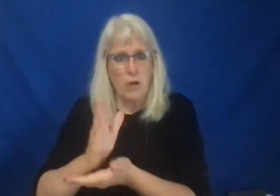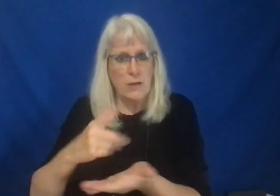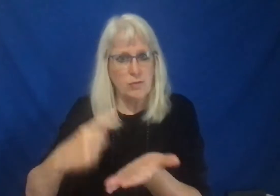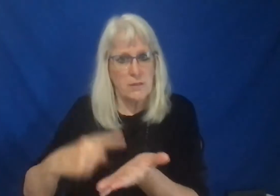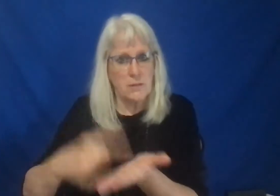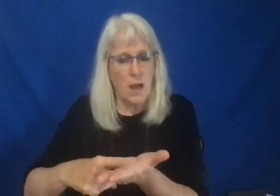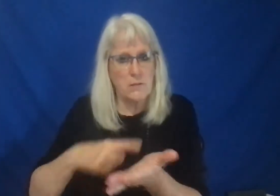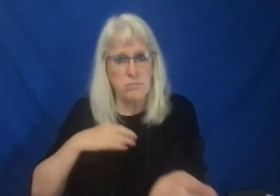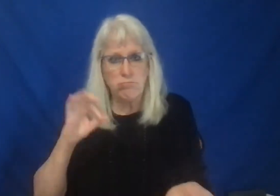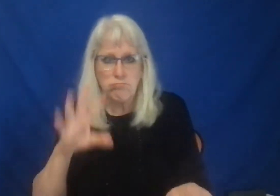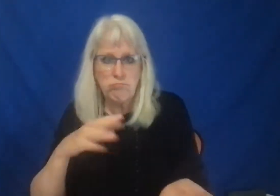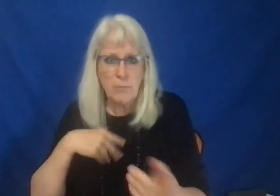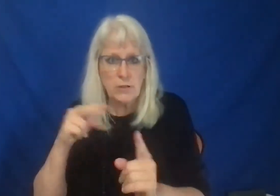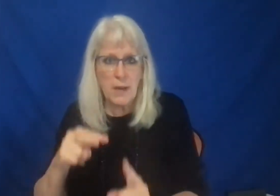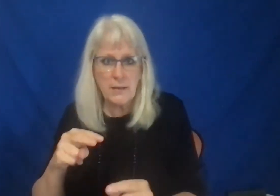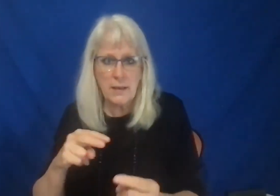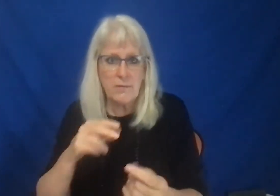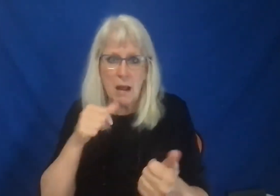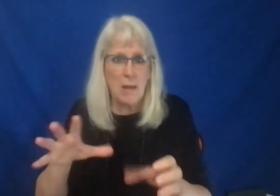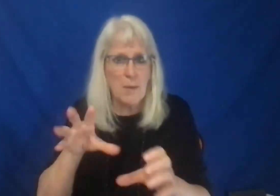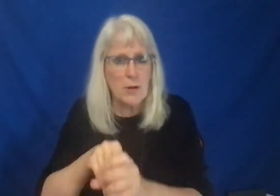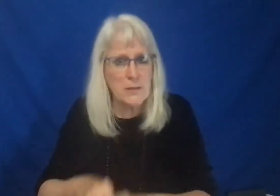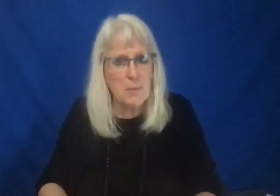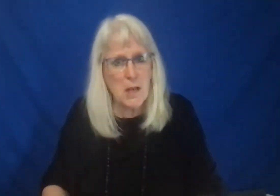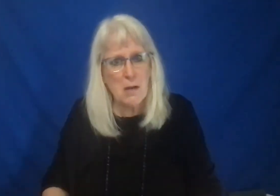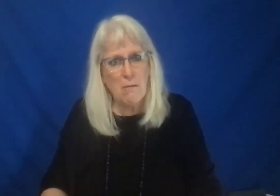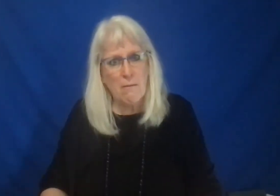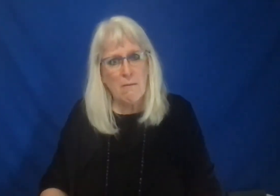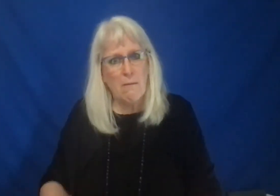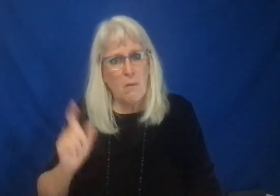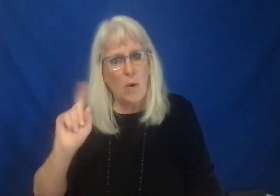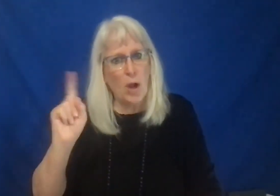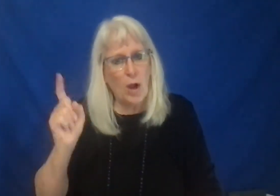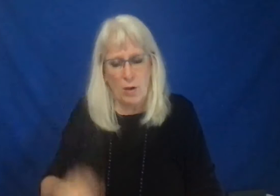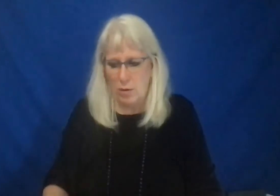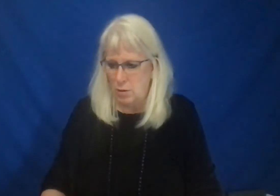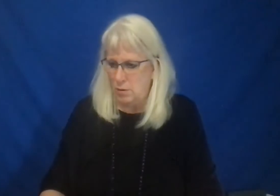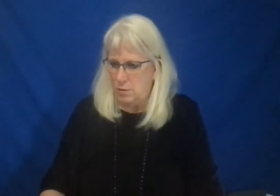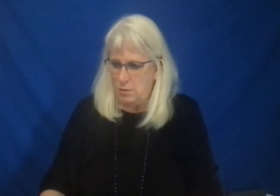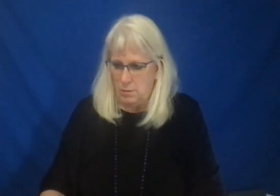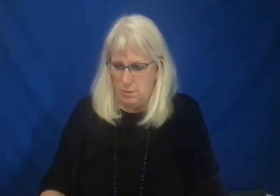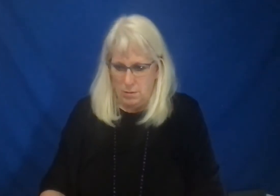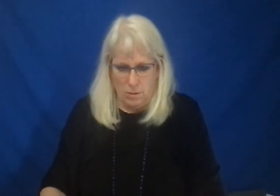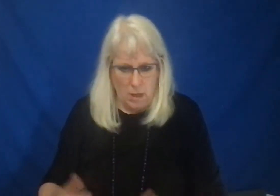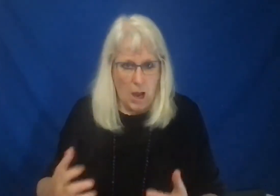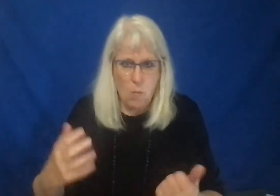not been allowed to participate. And I'd not had this meaningful way